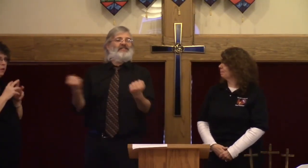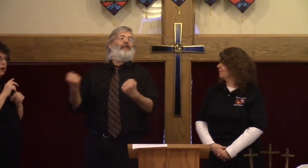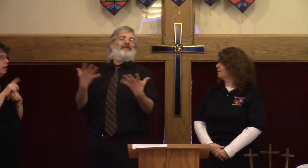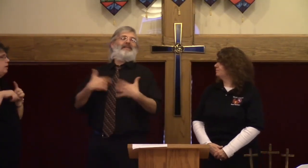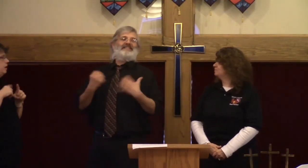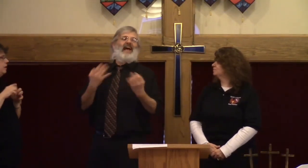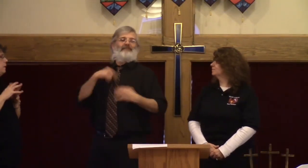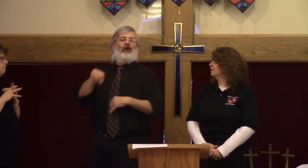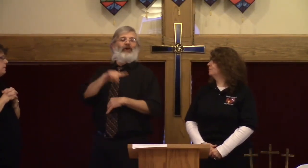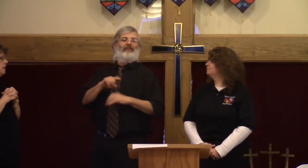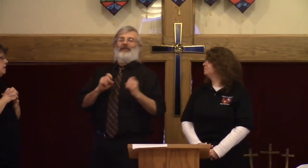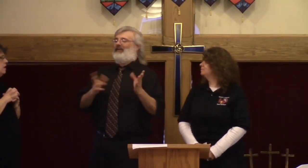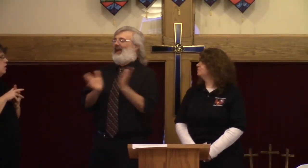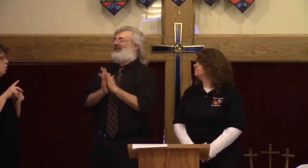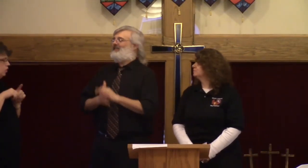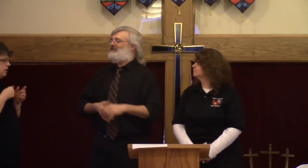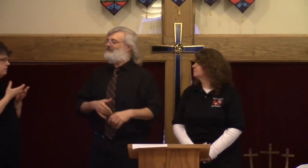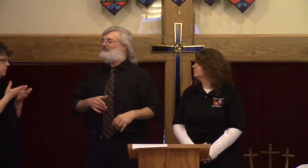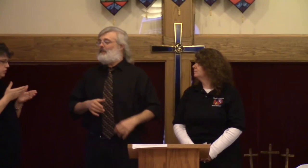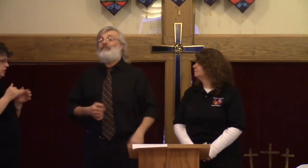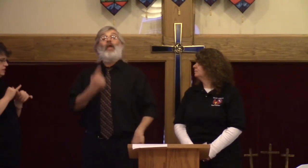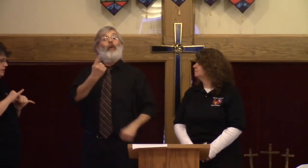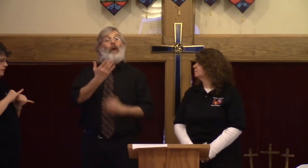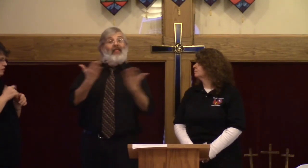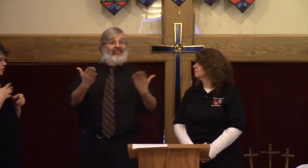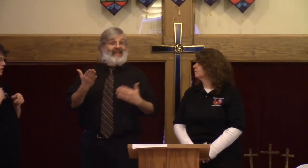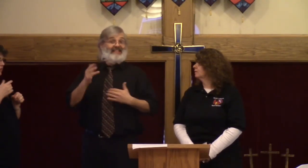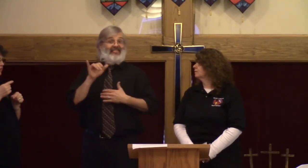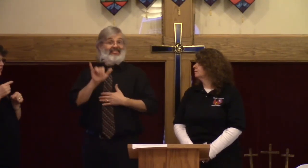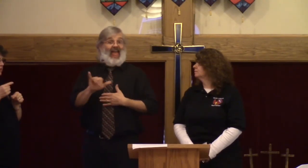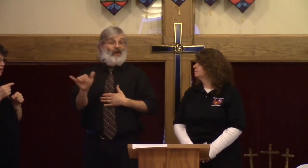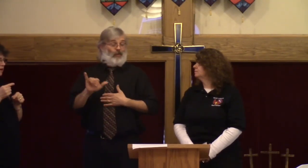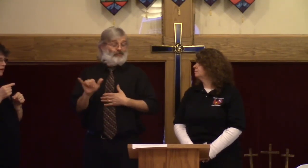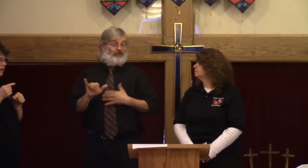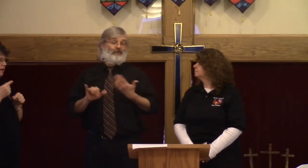wants me to sign it. Oh. One of the things that though is